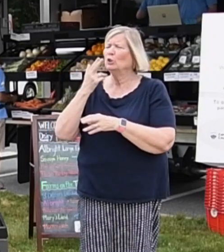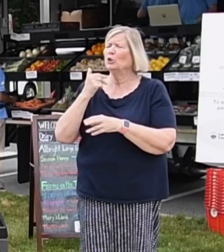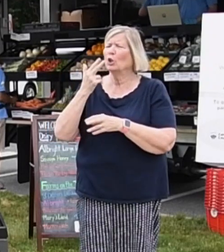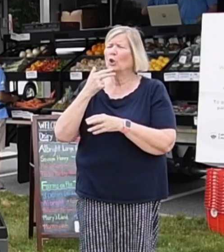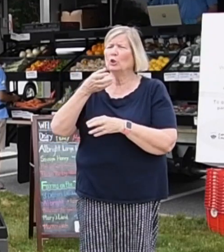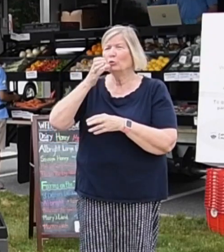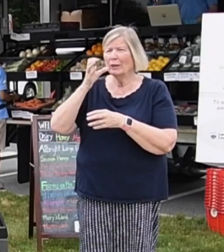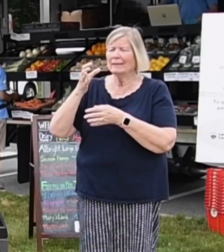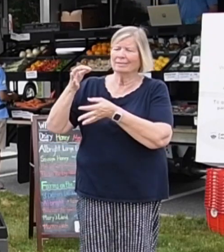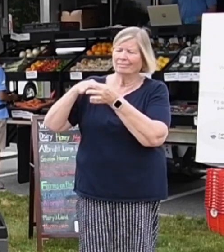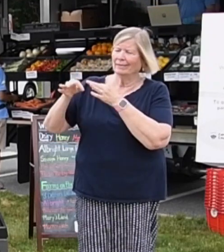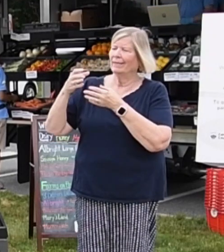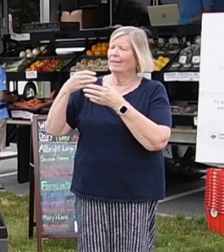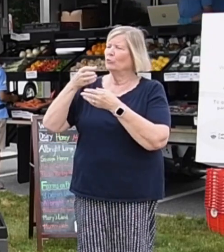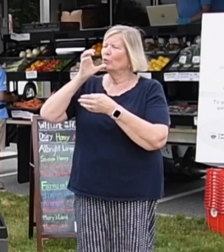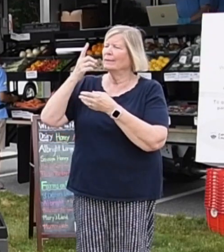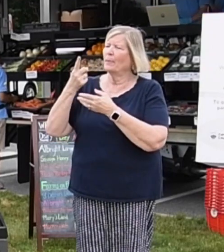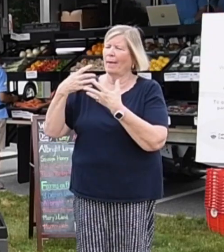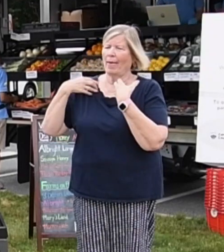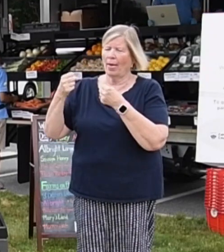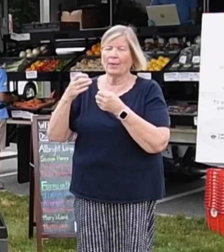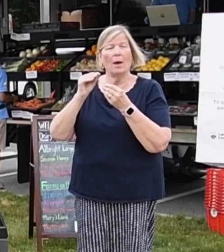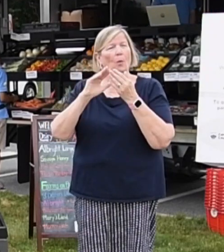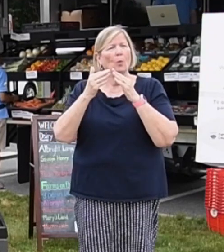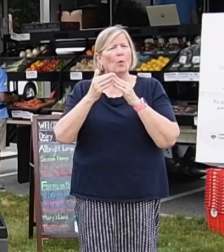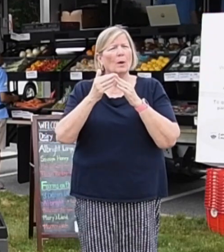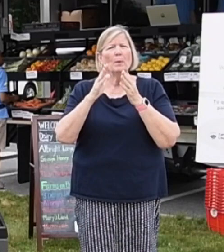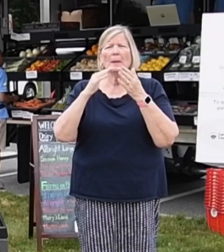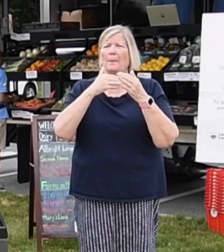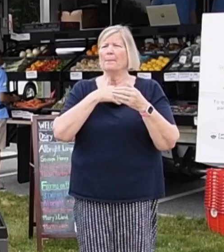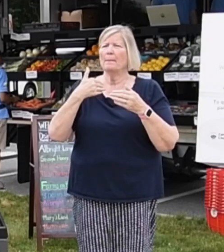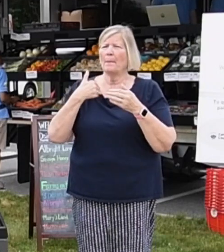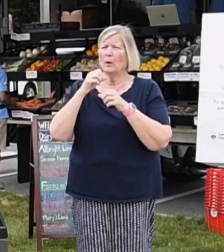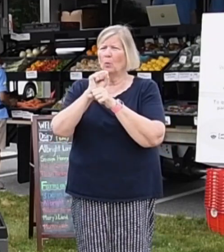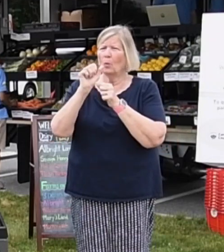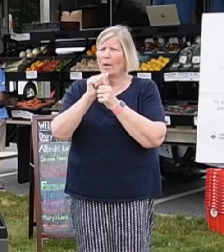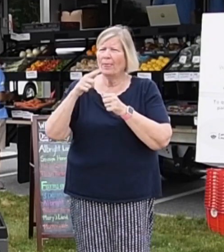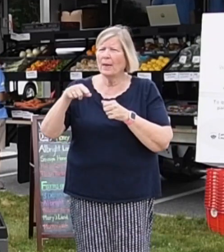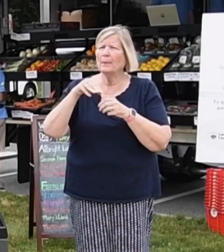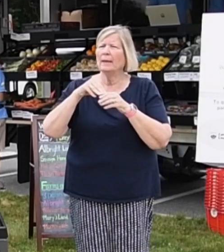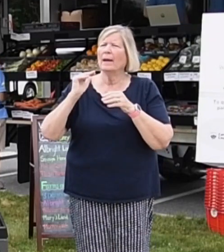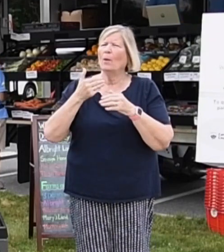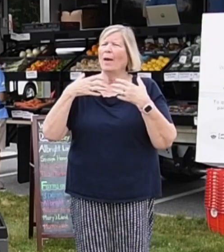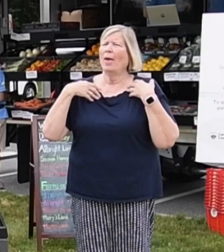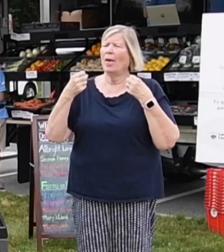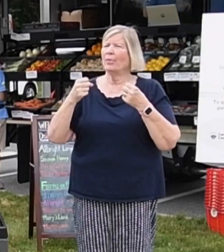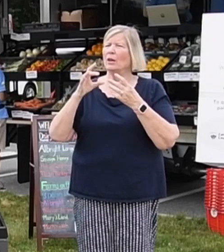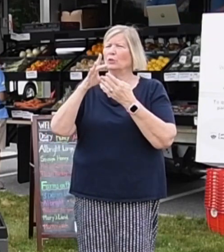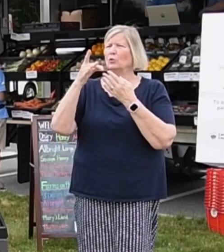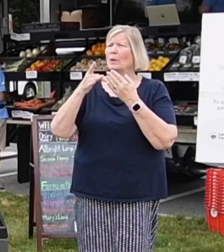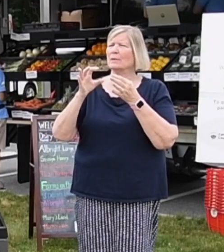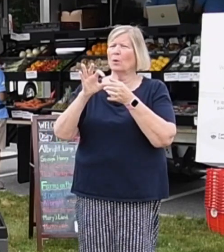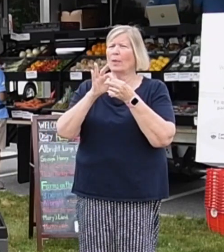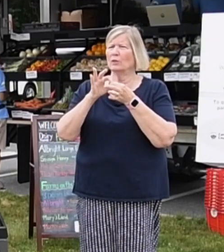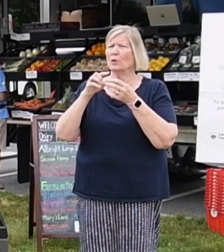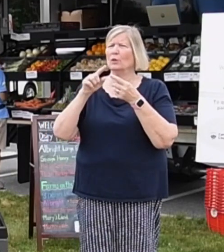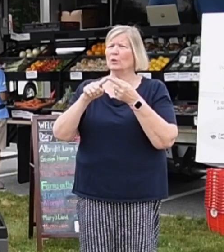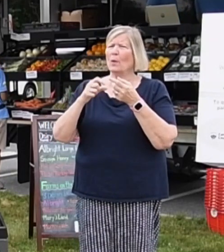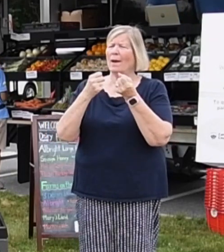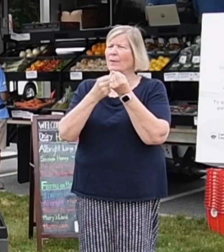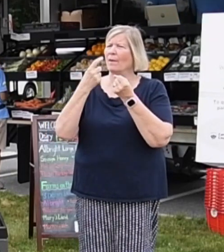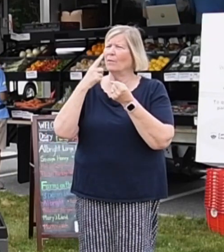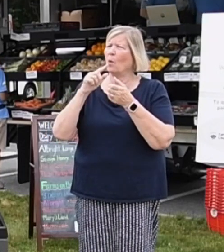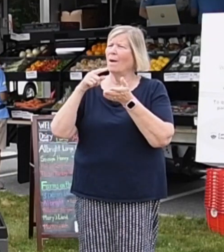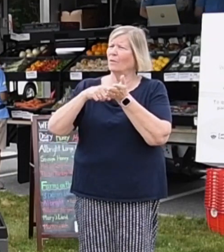more healthy, and working with community members in our Healthier Choice Coalition to advocate for affordable,